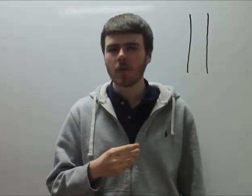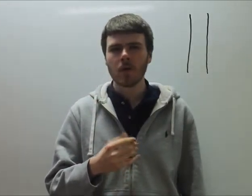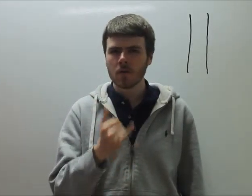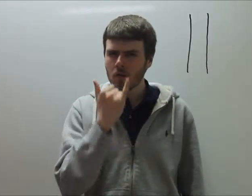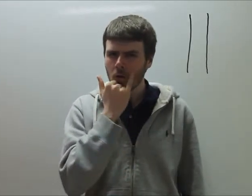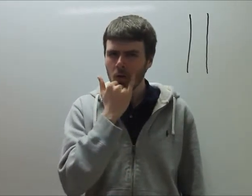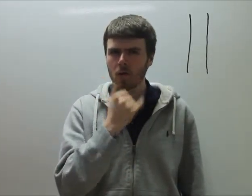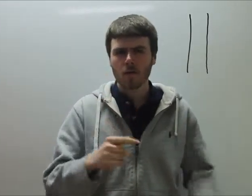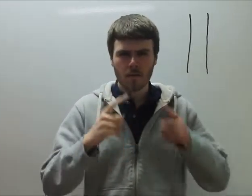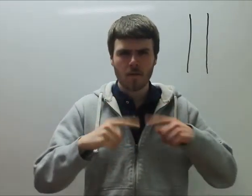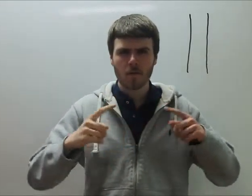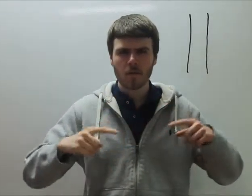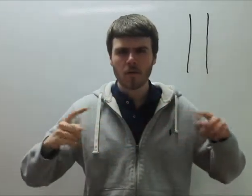the error variance,